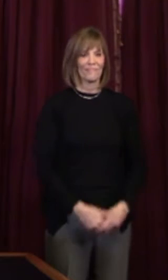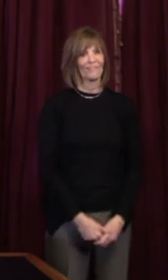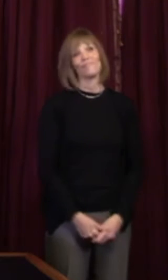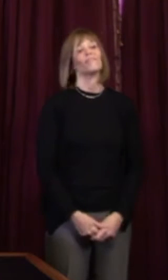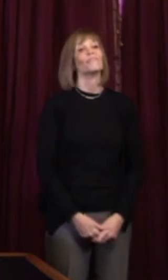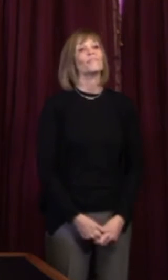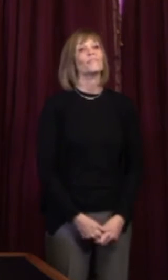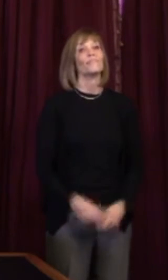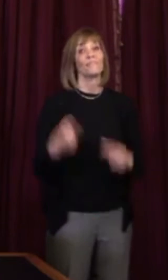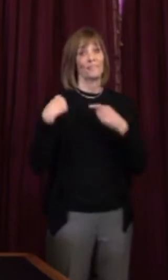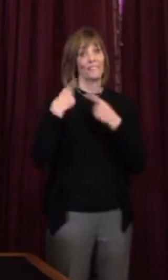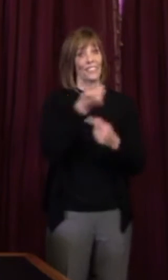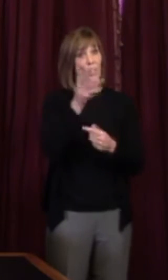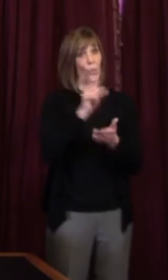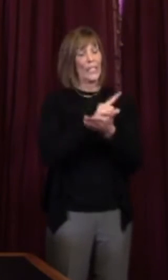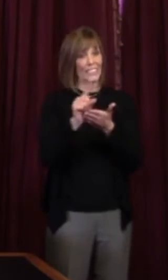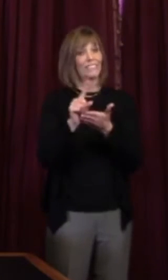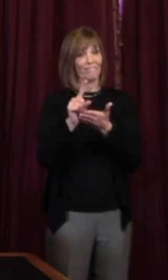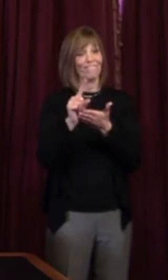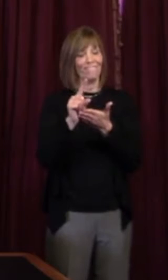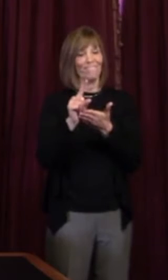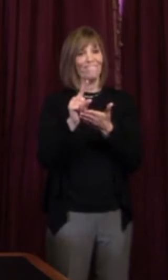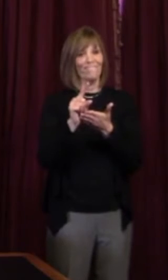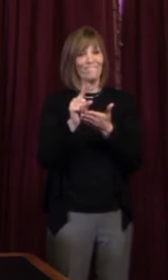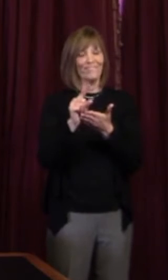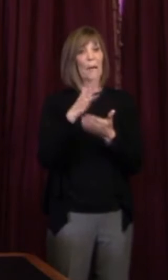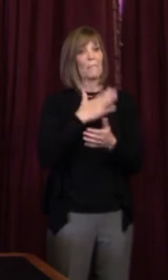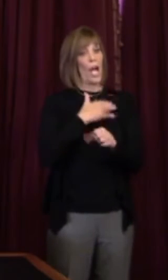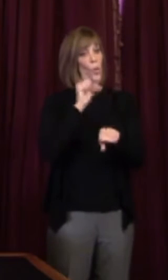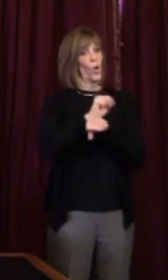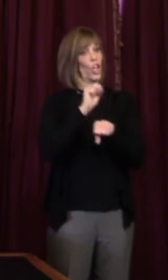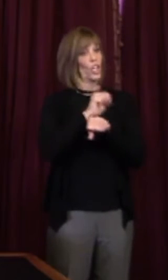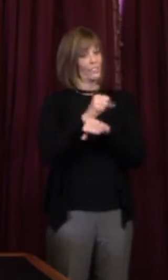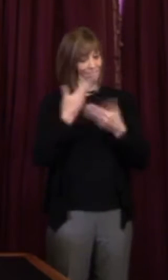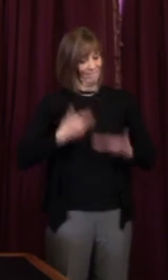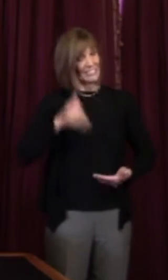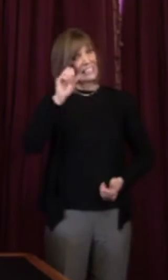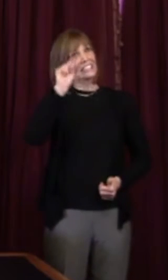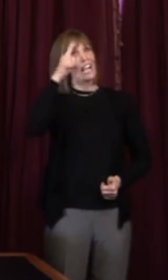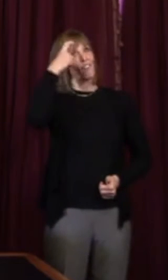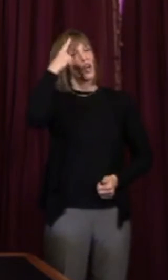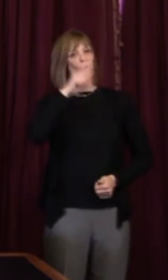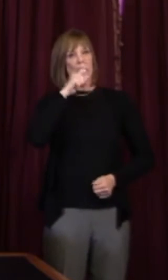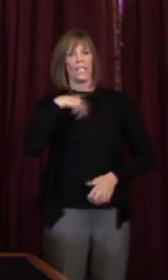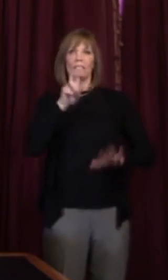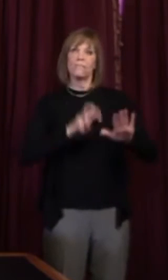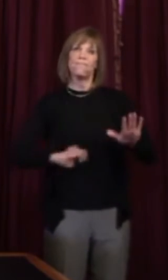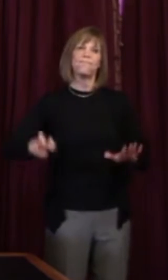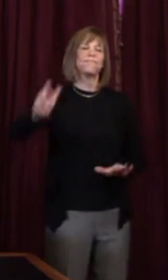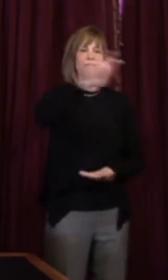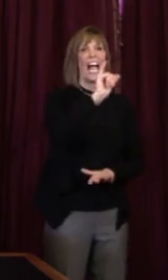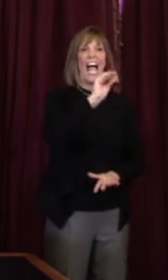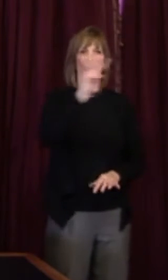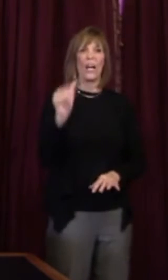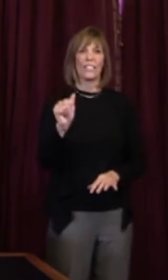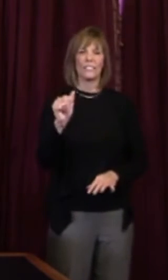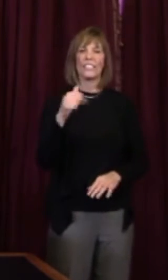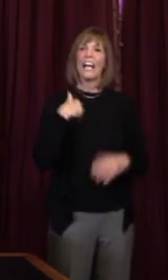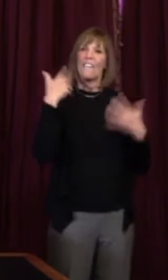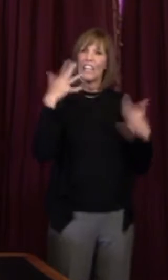So over the last few weeks, my work as governor has taken me across the state. And